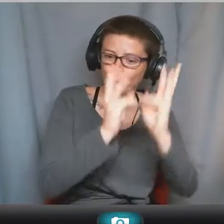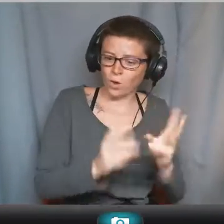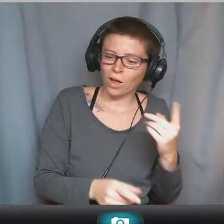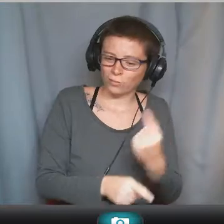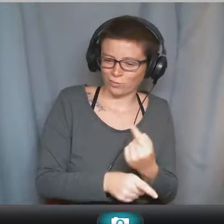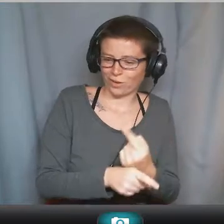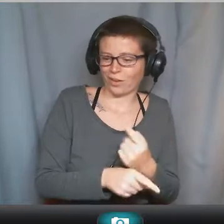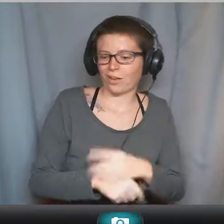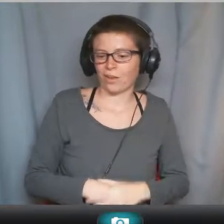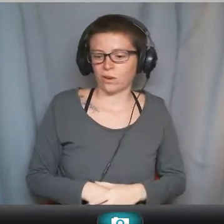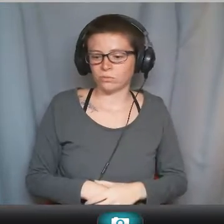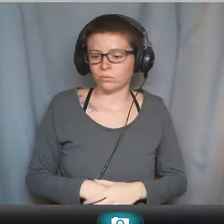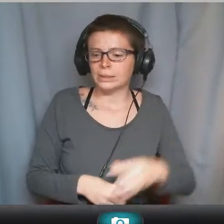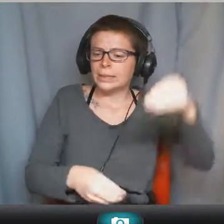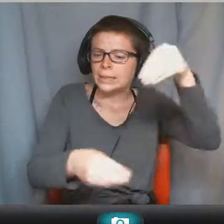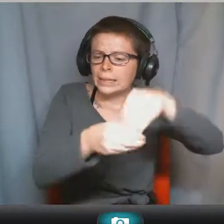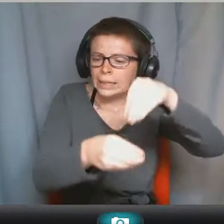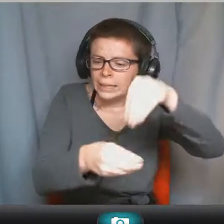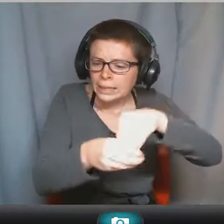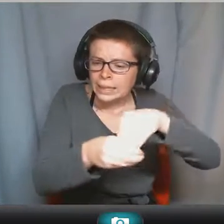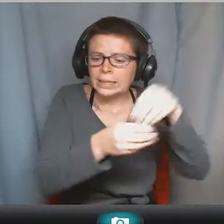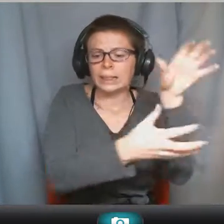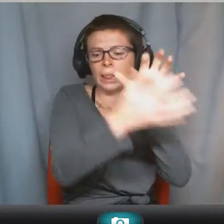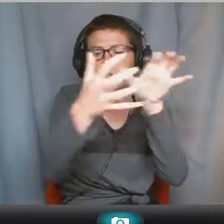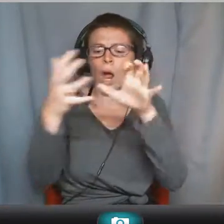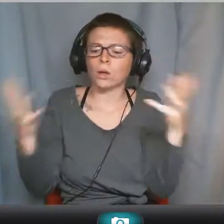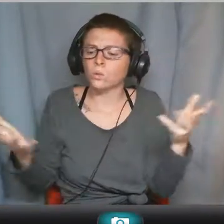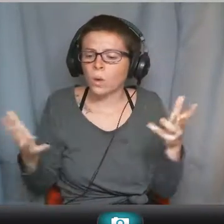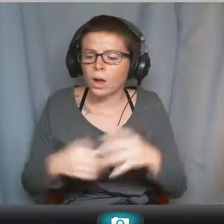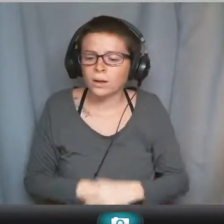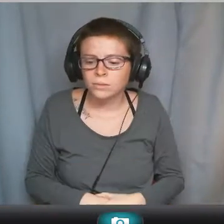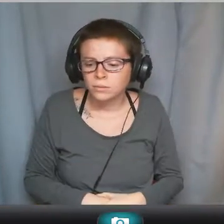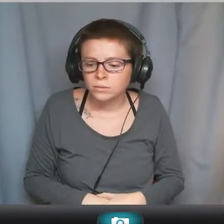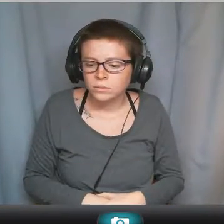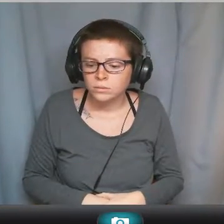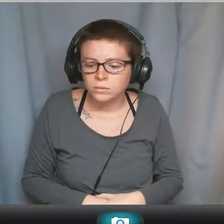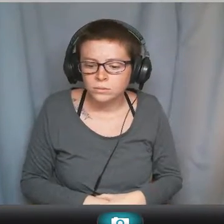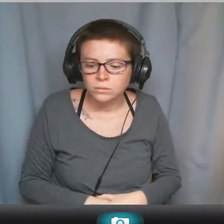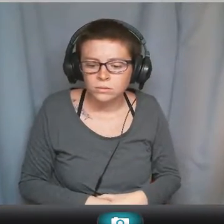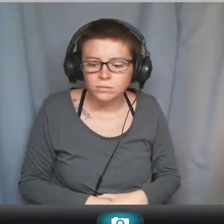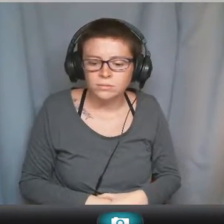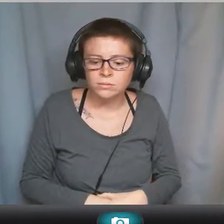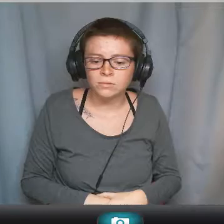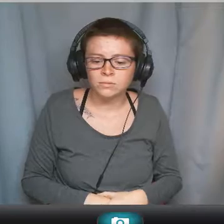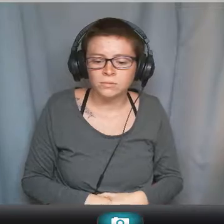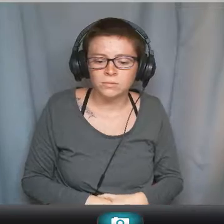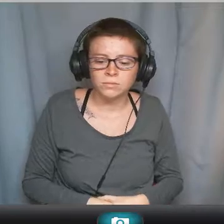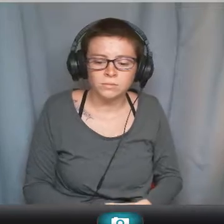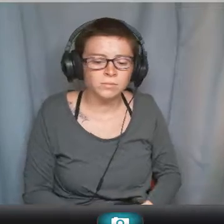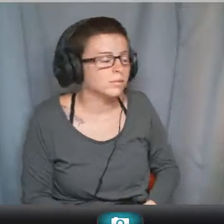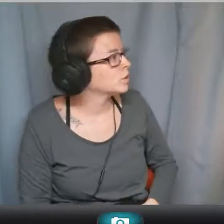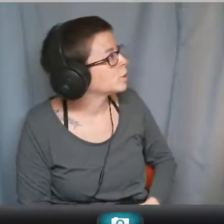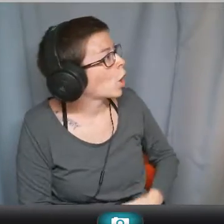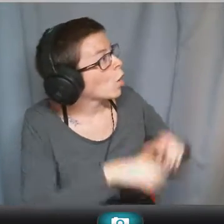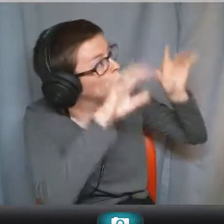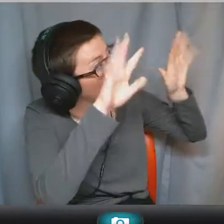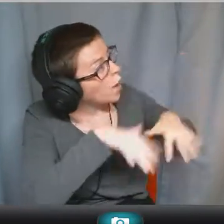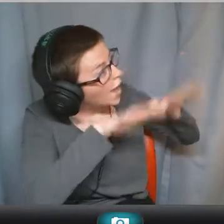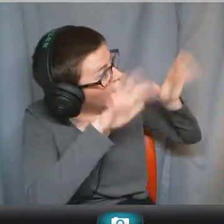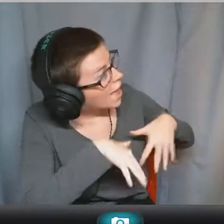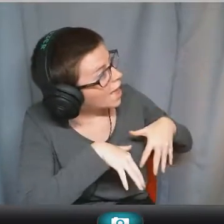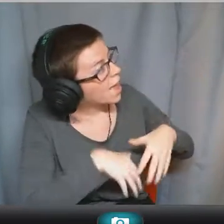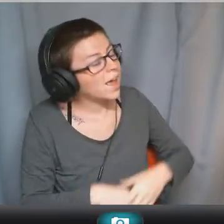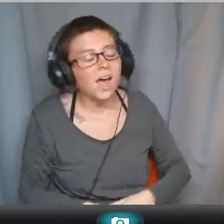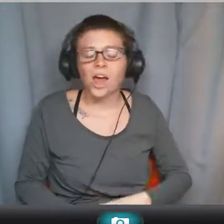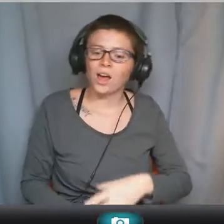did we talk about that filled up those clouds and made them big and puffy like cotton? Rain. So is rain